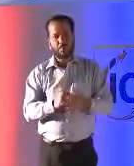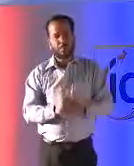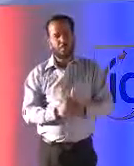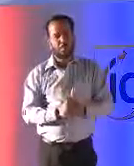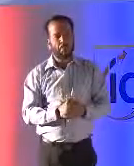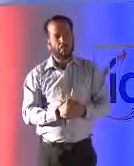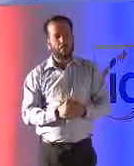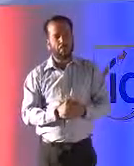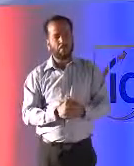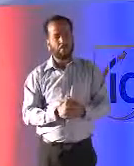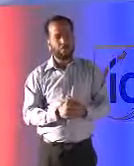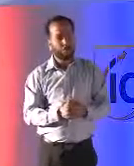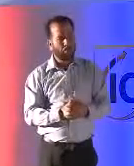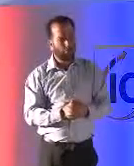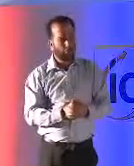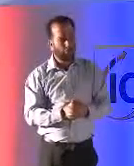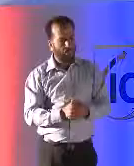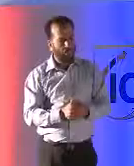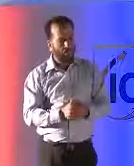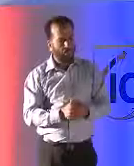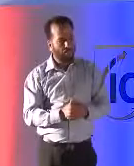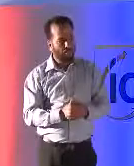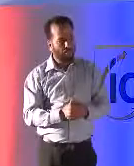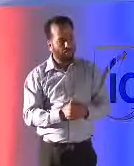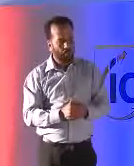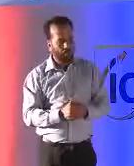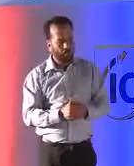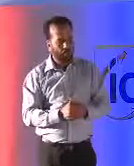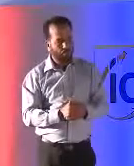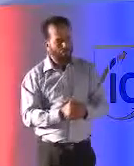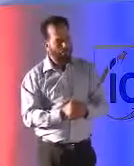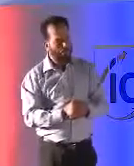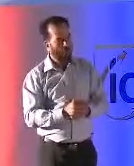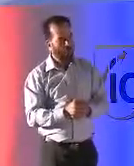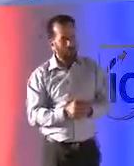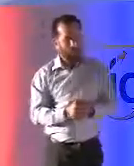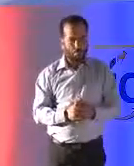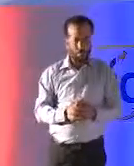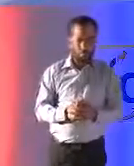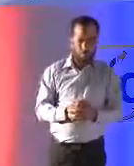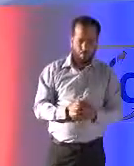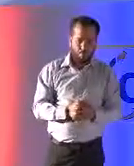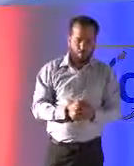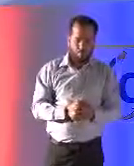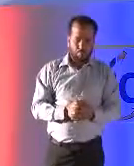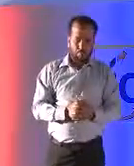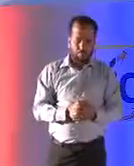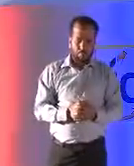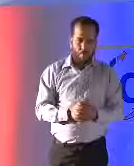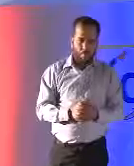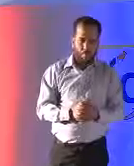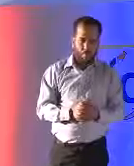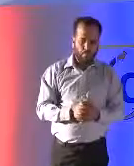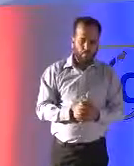How about PCs that are oh gosh, I'm running out of time. I still have a lot to cover. But PCs that